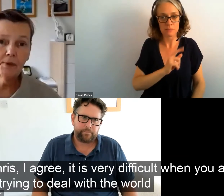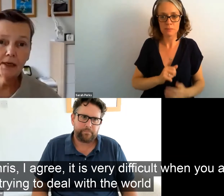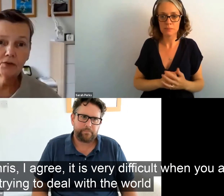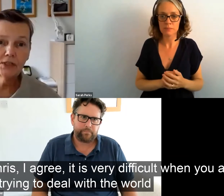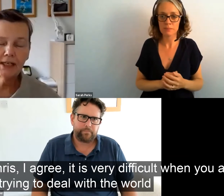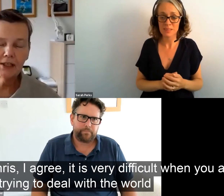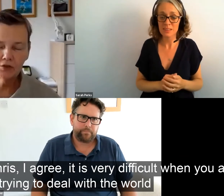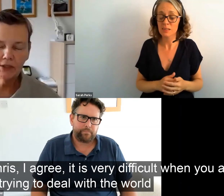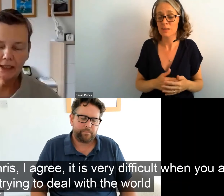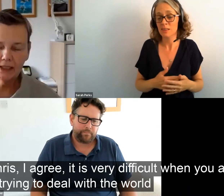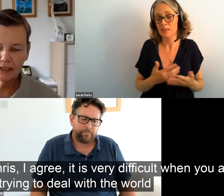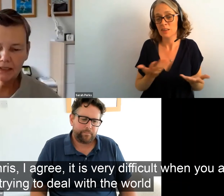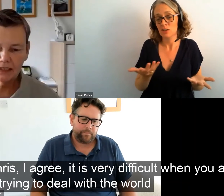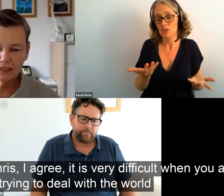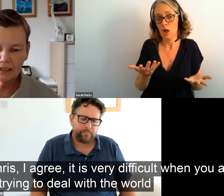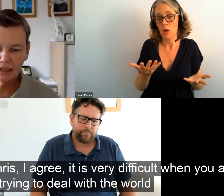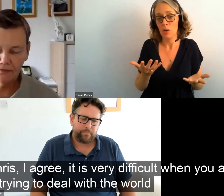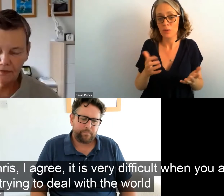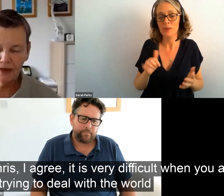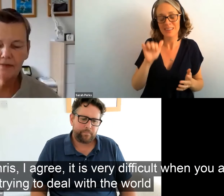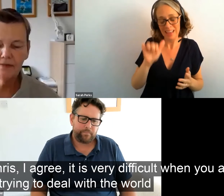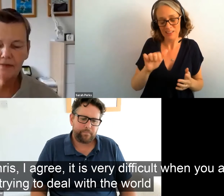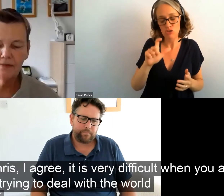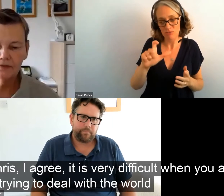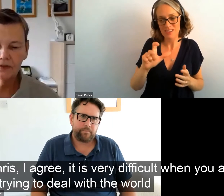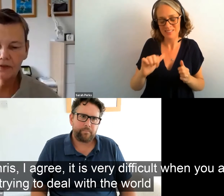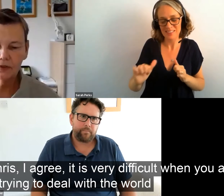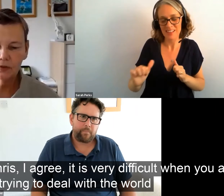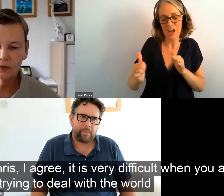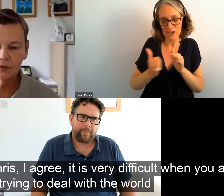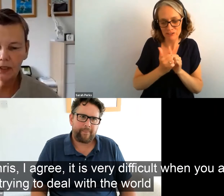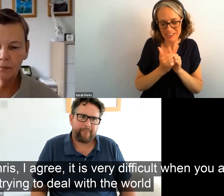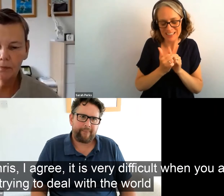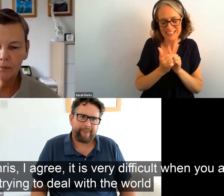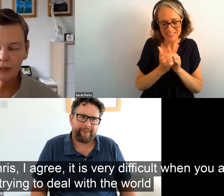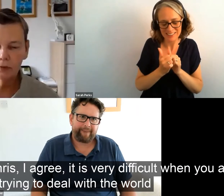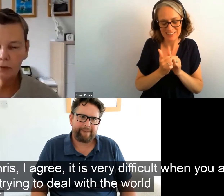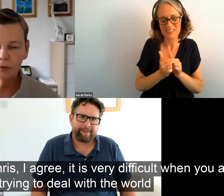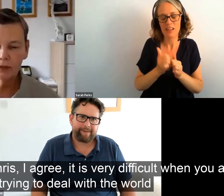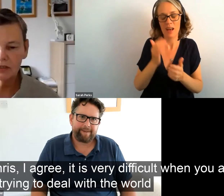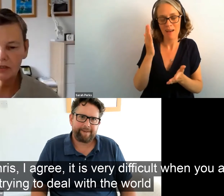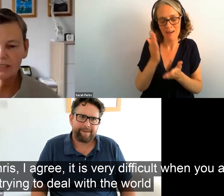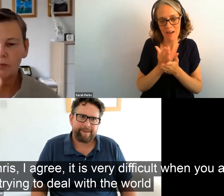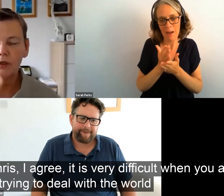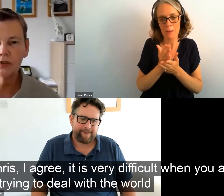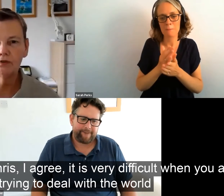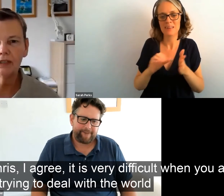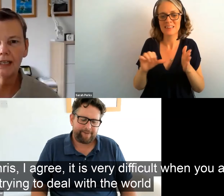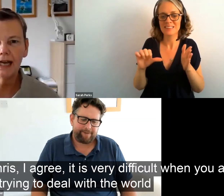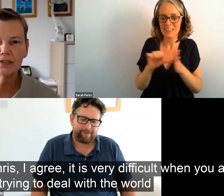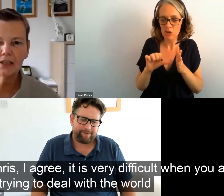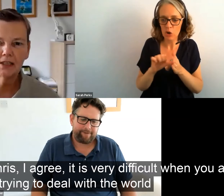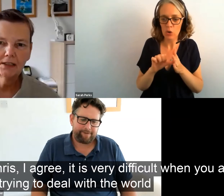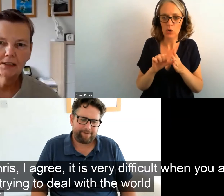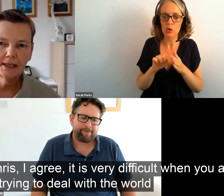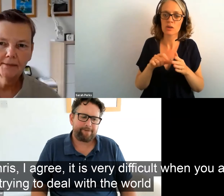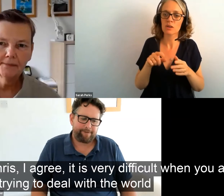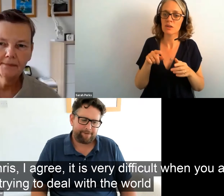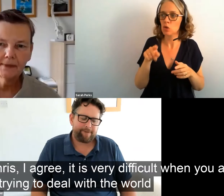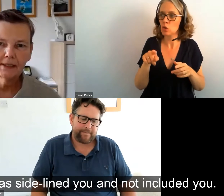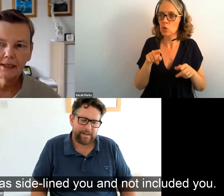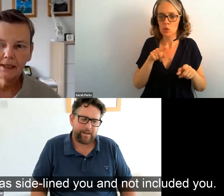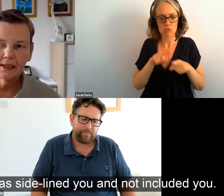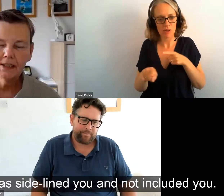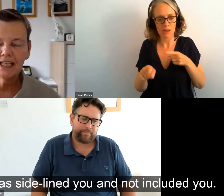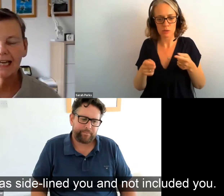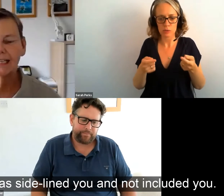so, yes, Chris, I agree. It is very, very difficult when you are trying to deal with the world that